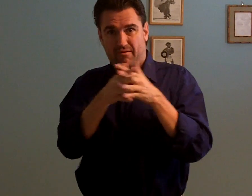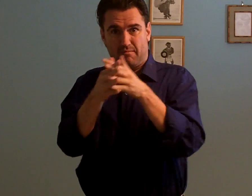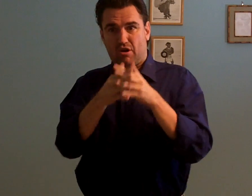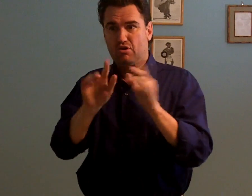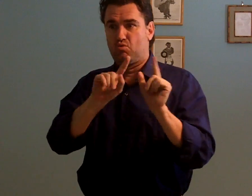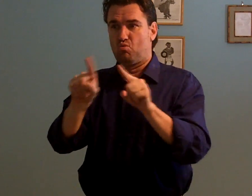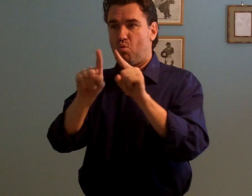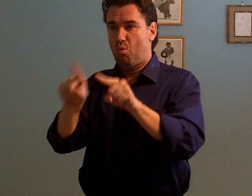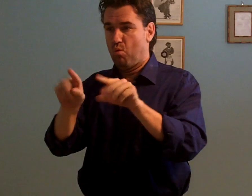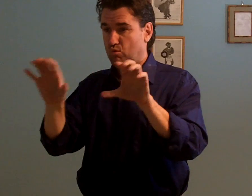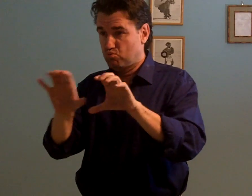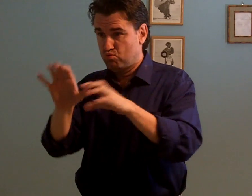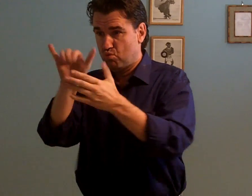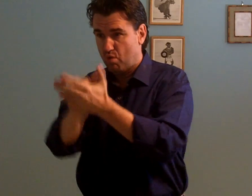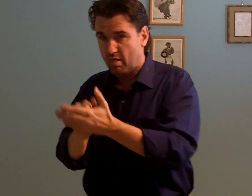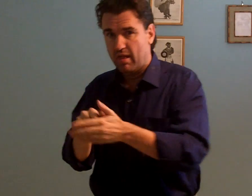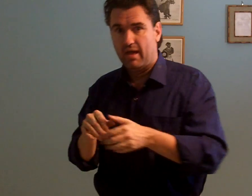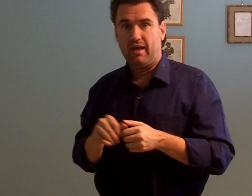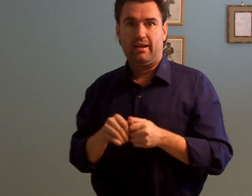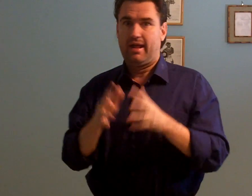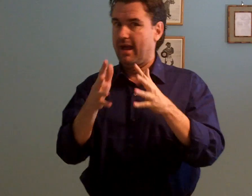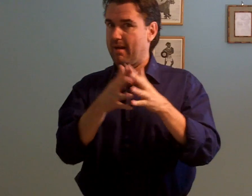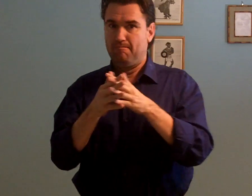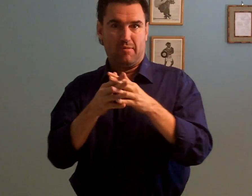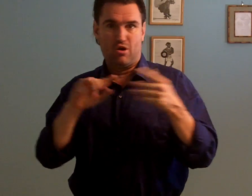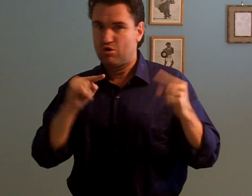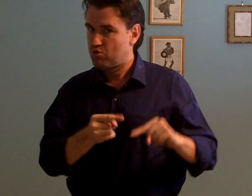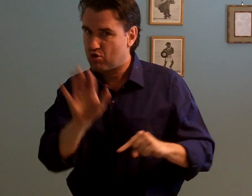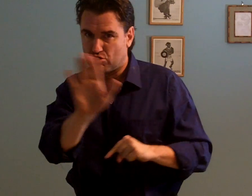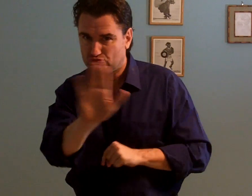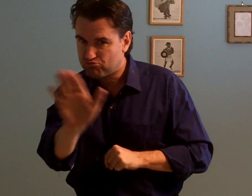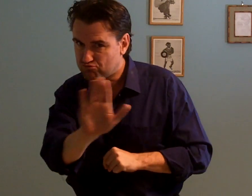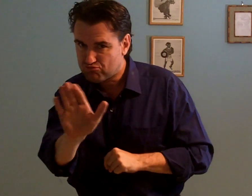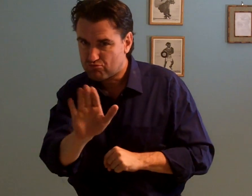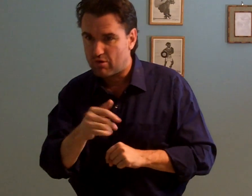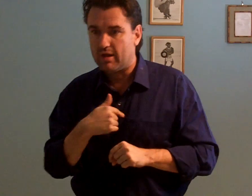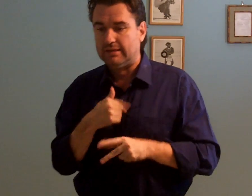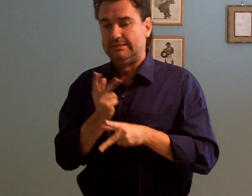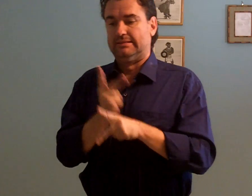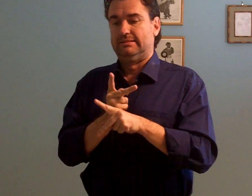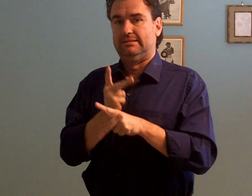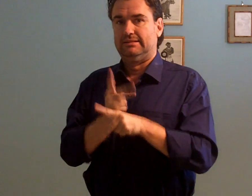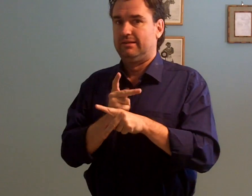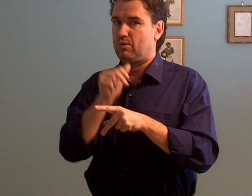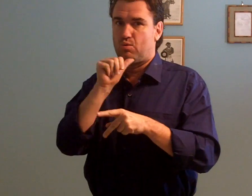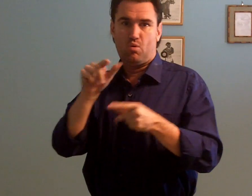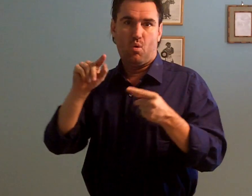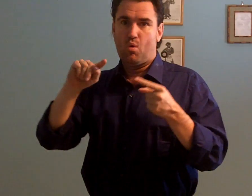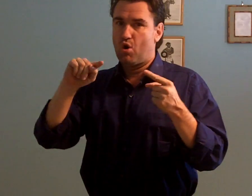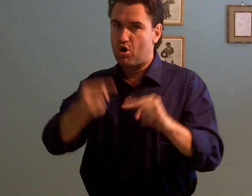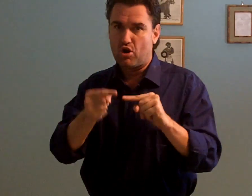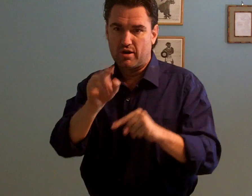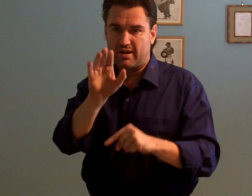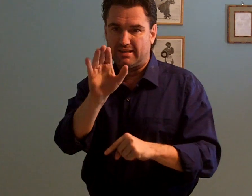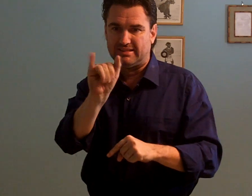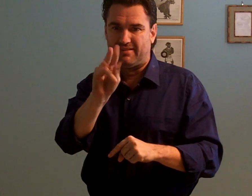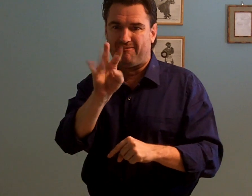capability. No Americans were harmed. They took care to avoid civilian casualties. After a